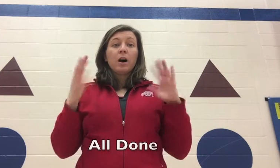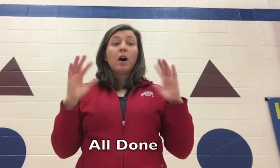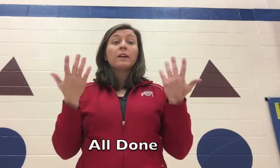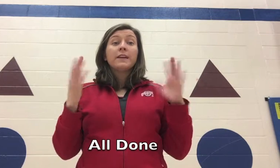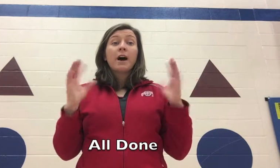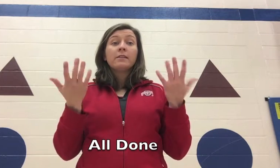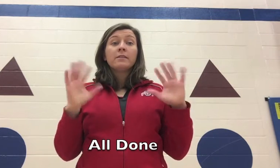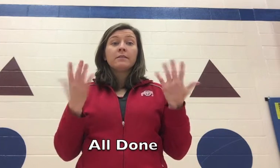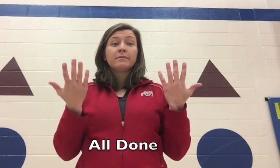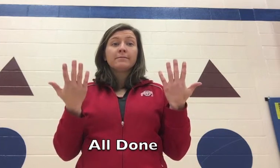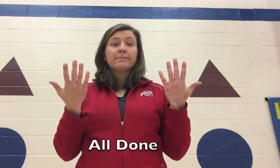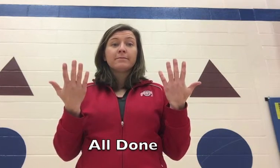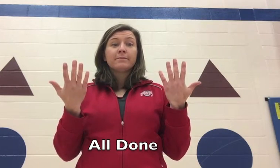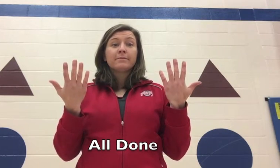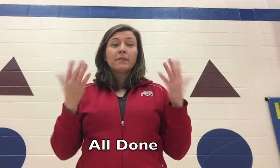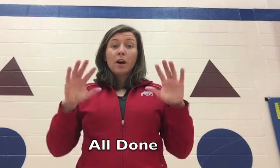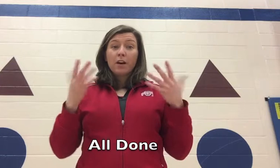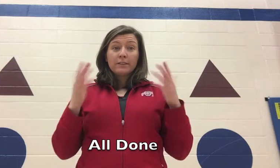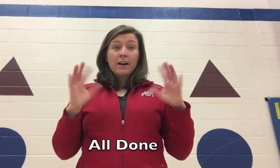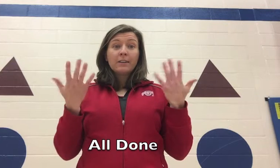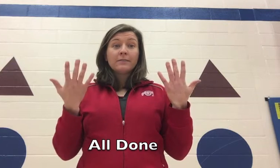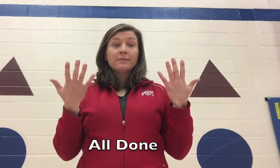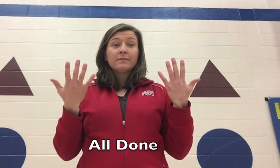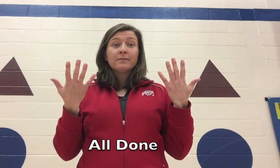All done. All done.